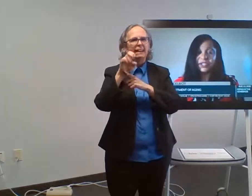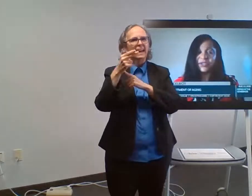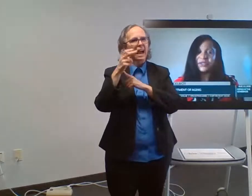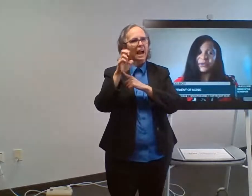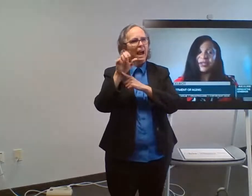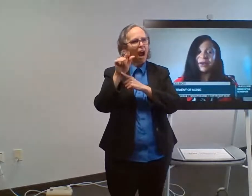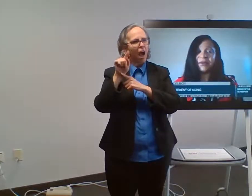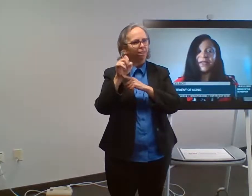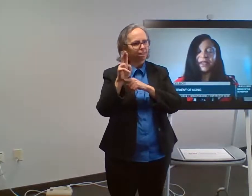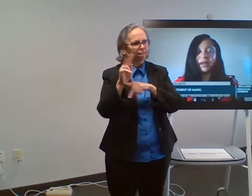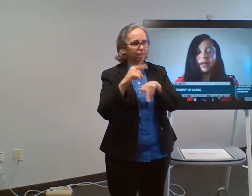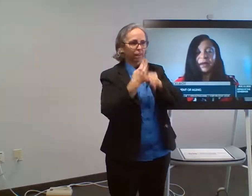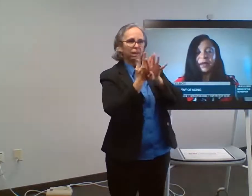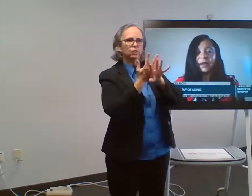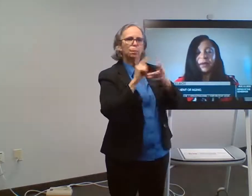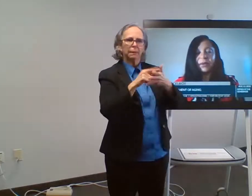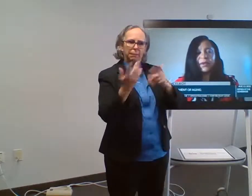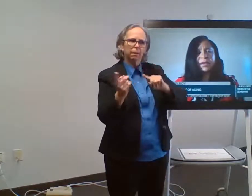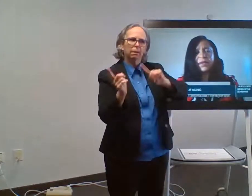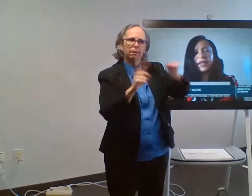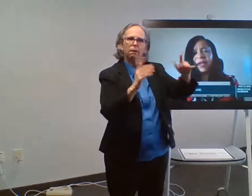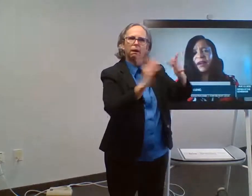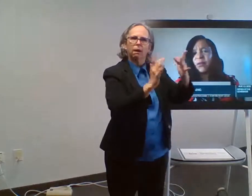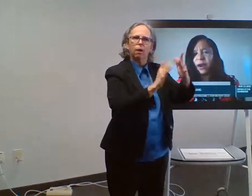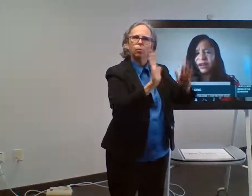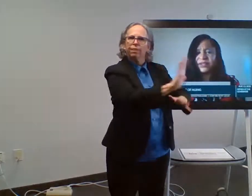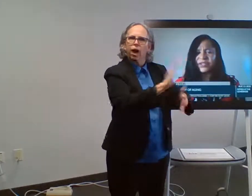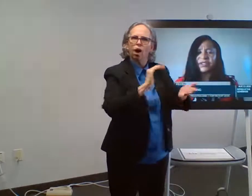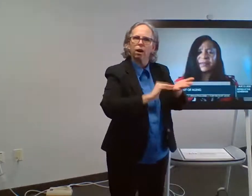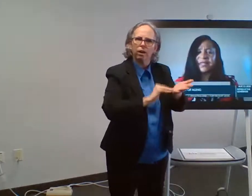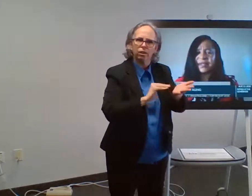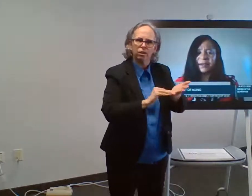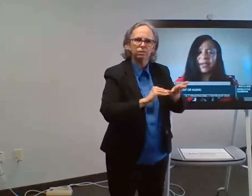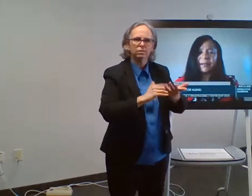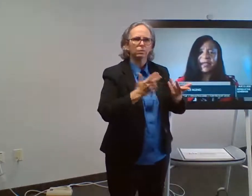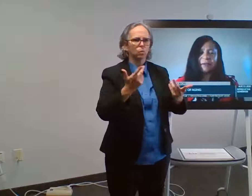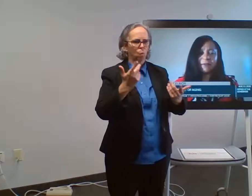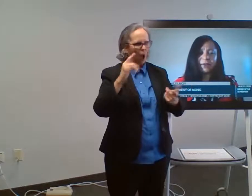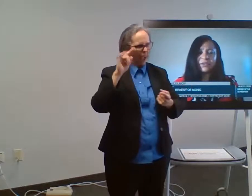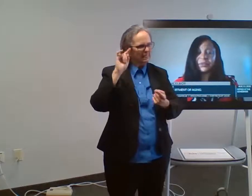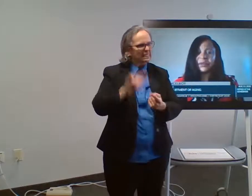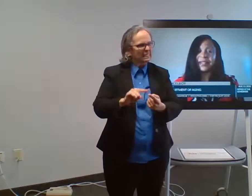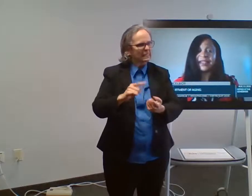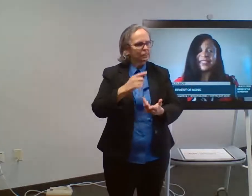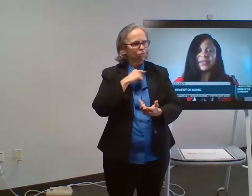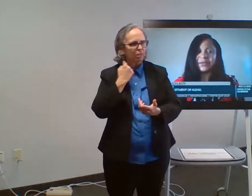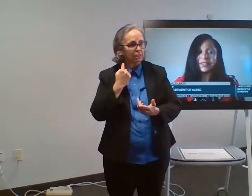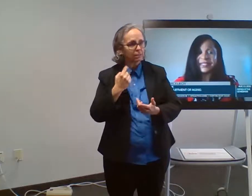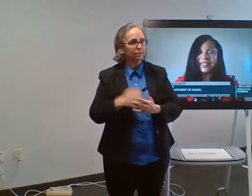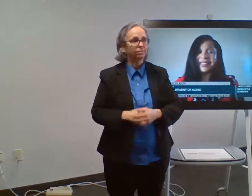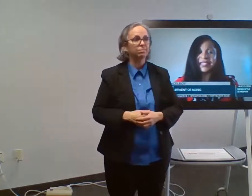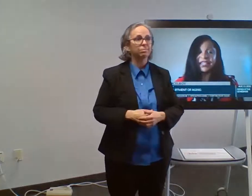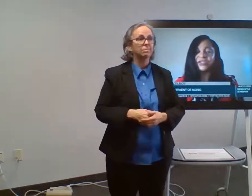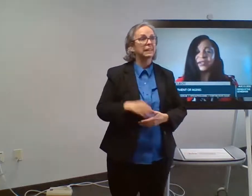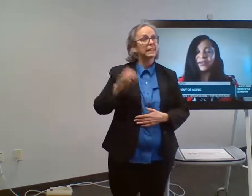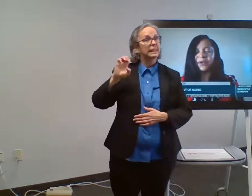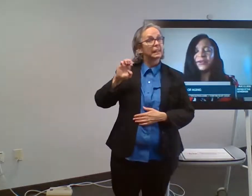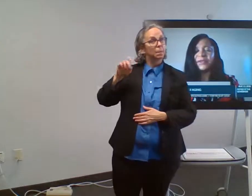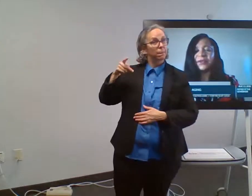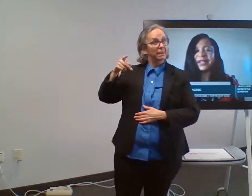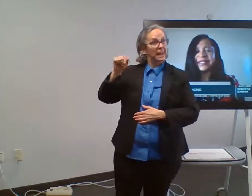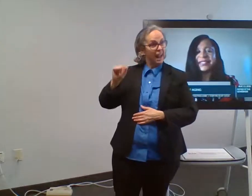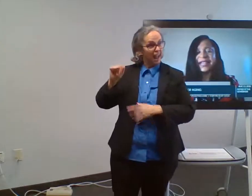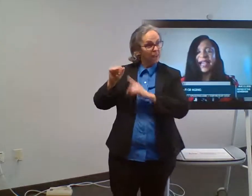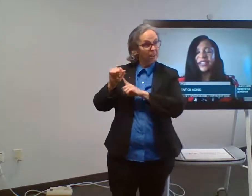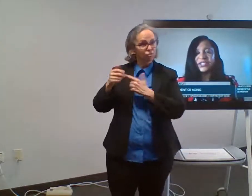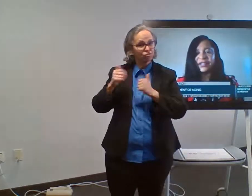minimal reduction during COVID. With EPA, our water system and renovation efforts, realizing those things need attention, they